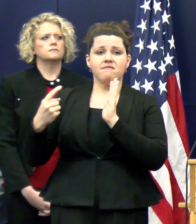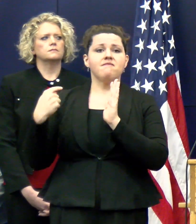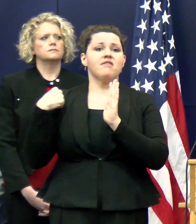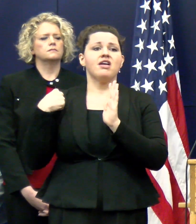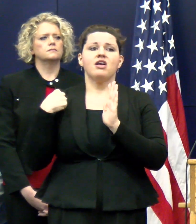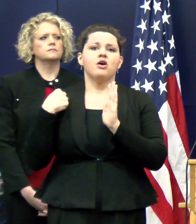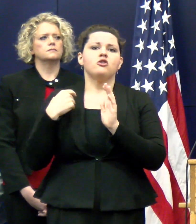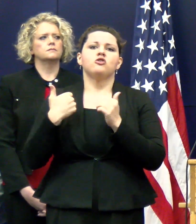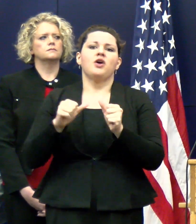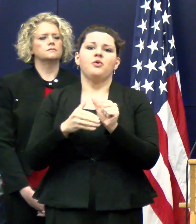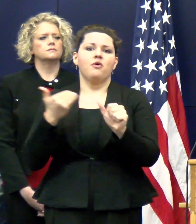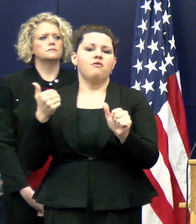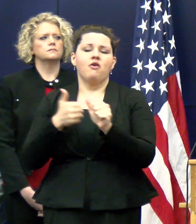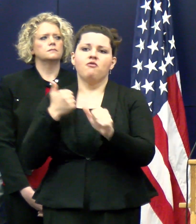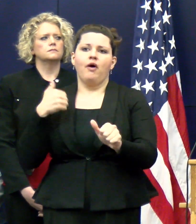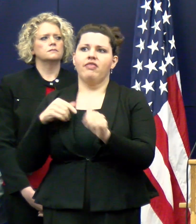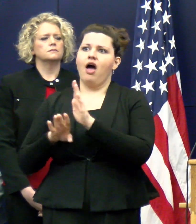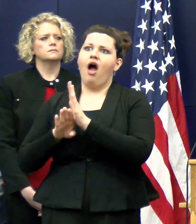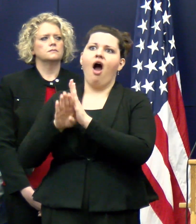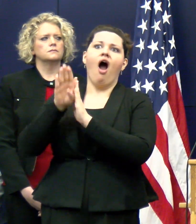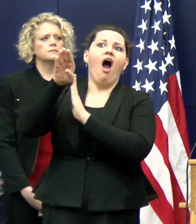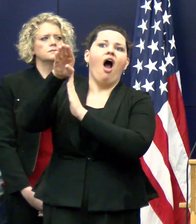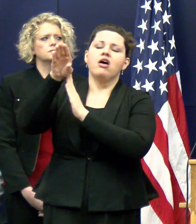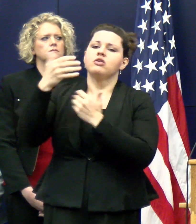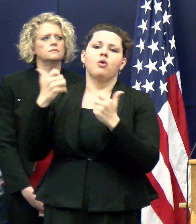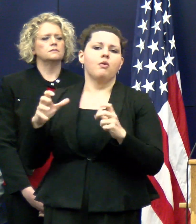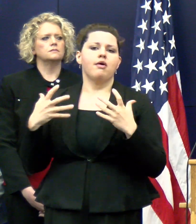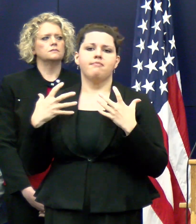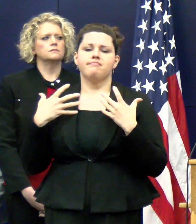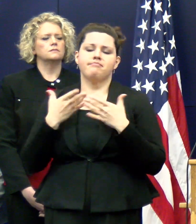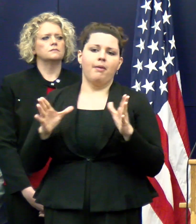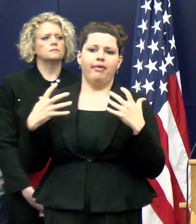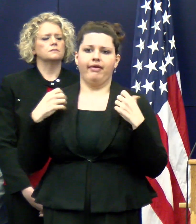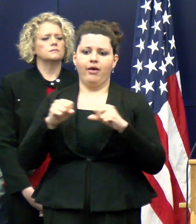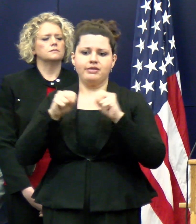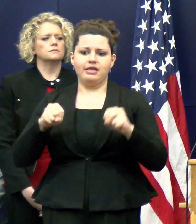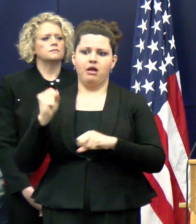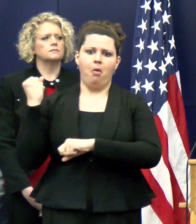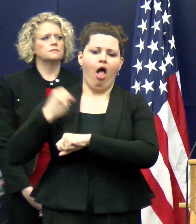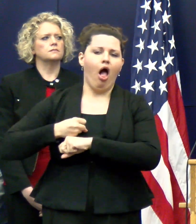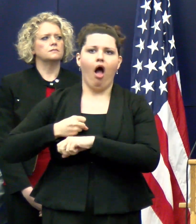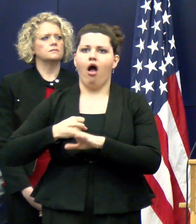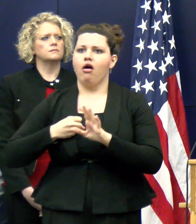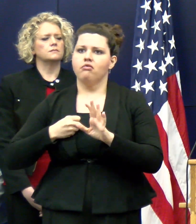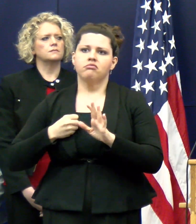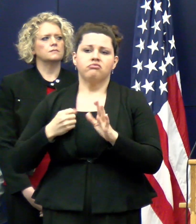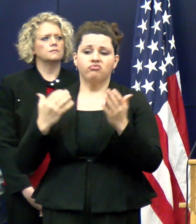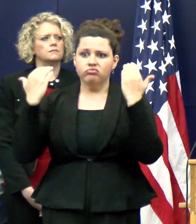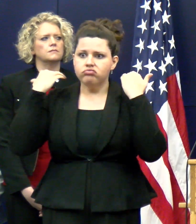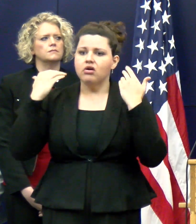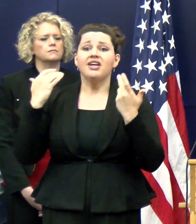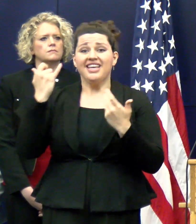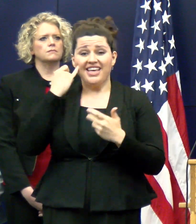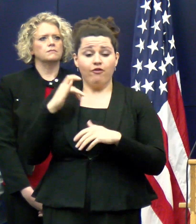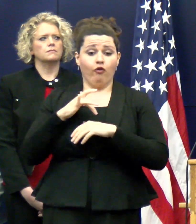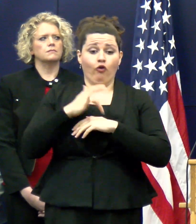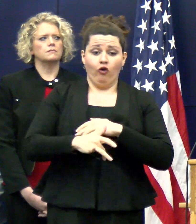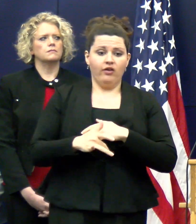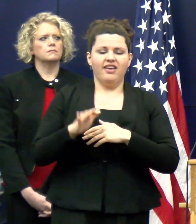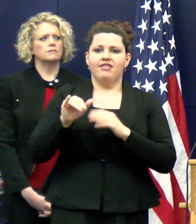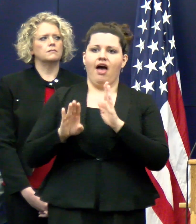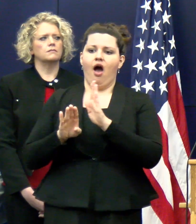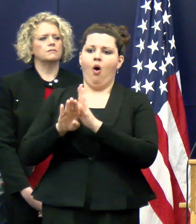avoid hitting a peak and really crashing our public health system. And so we're trying to mitigate that. If we do it too early, all we do is move that